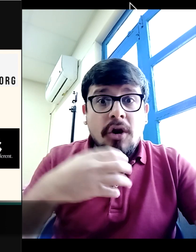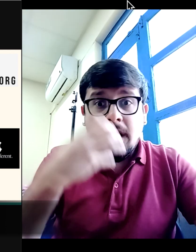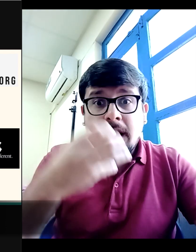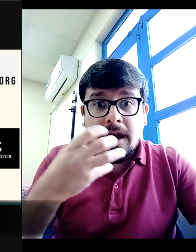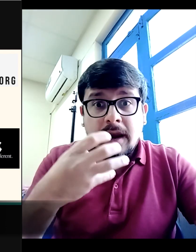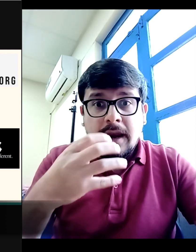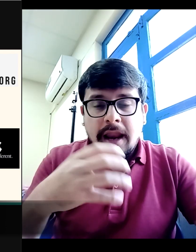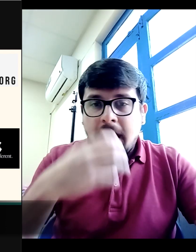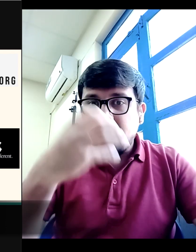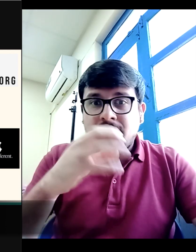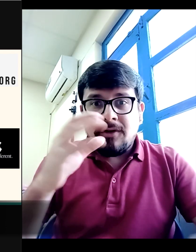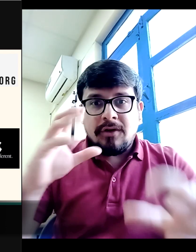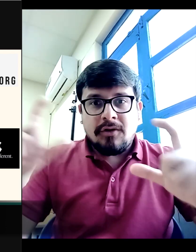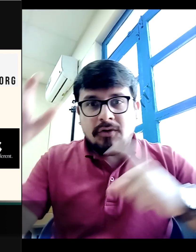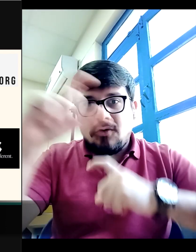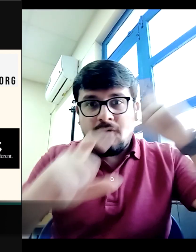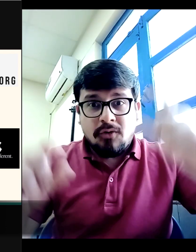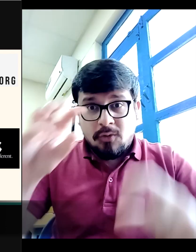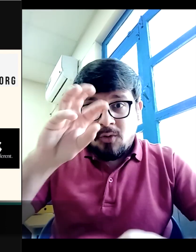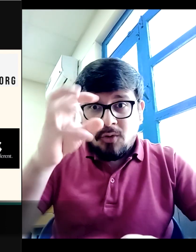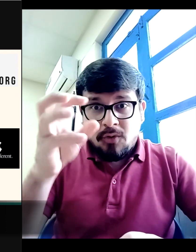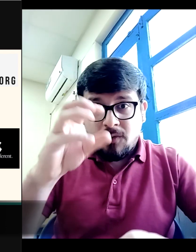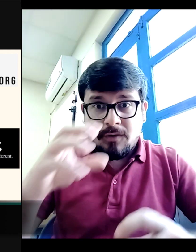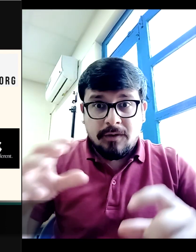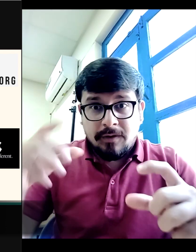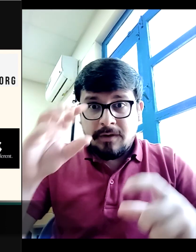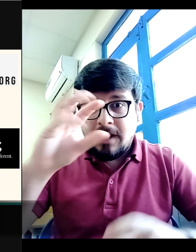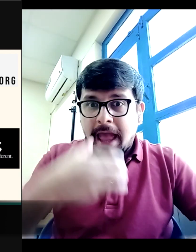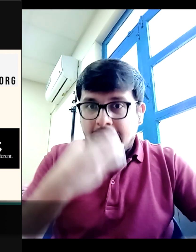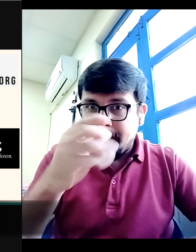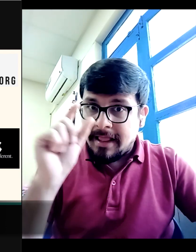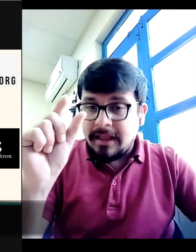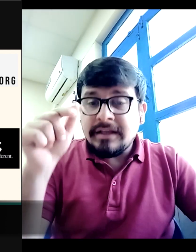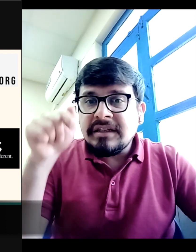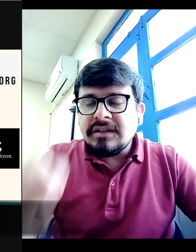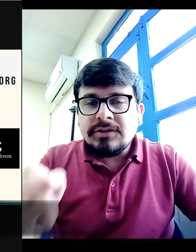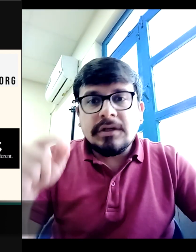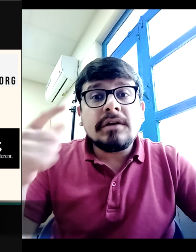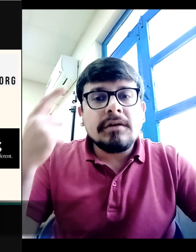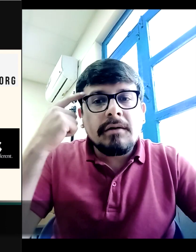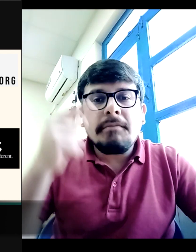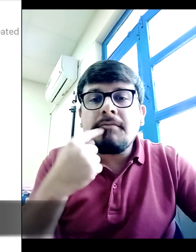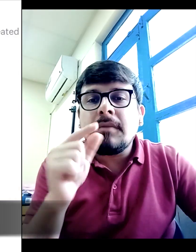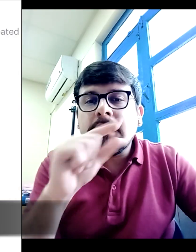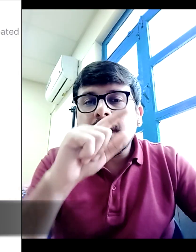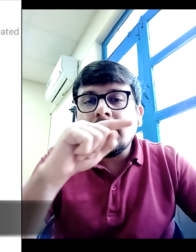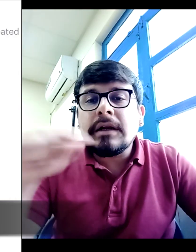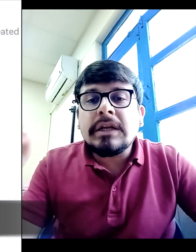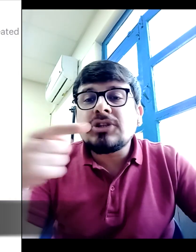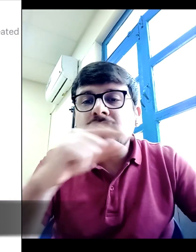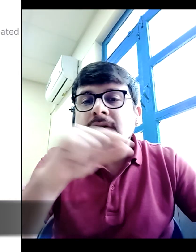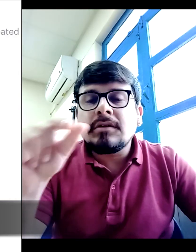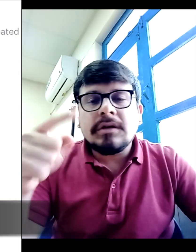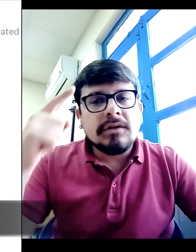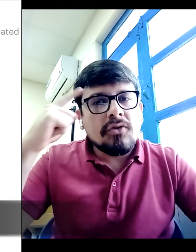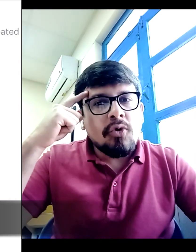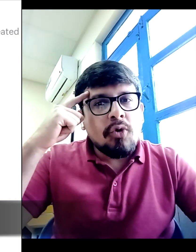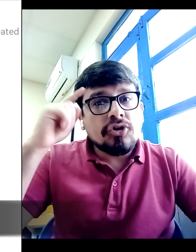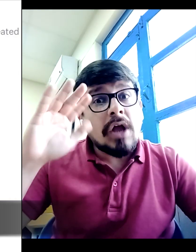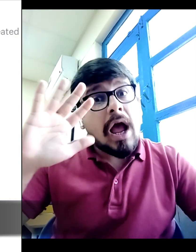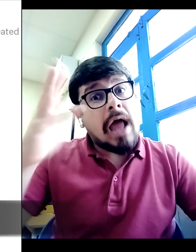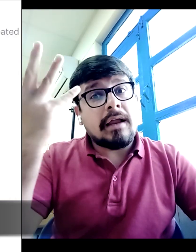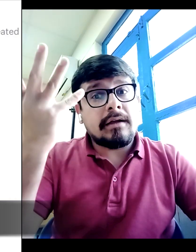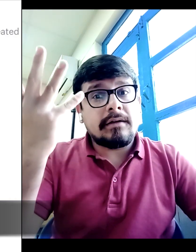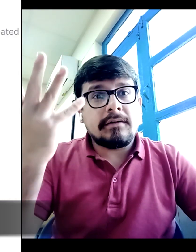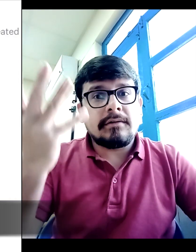logo and your slogan as well. So I will go back. So I